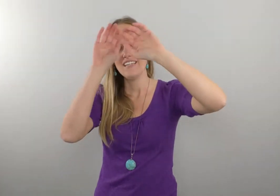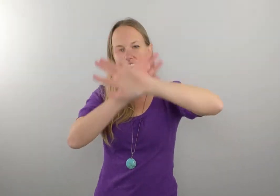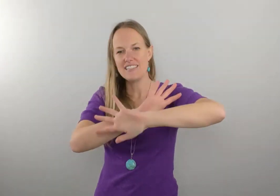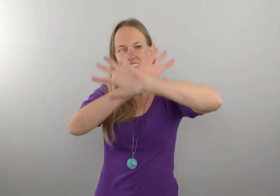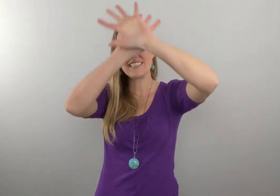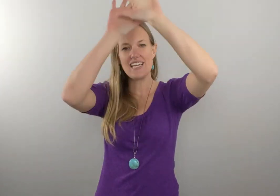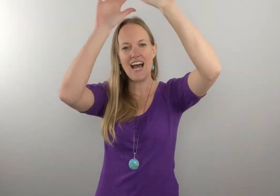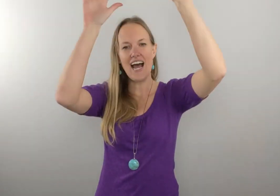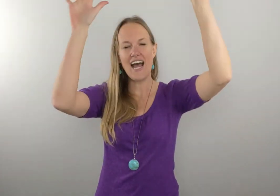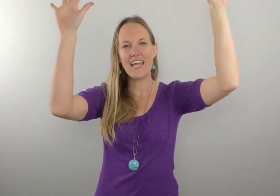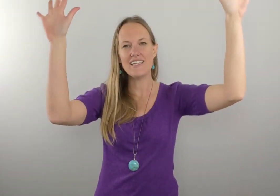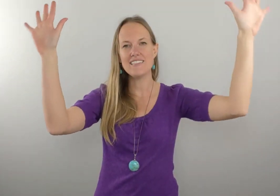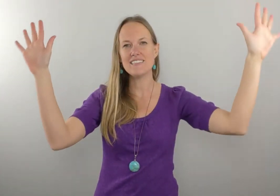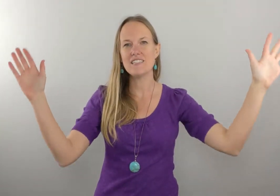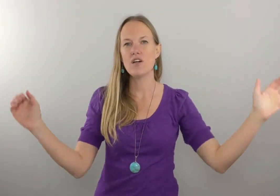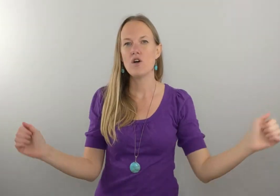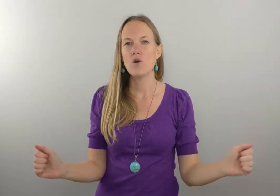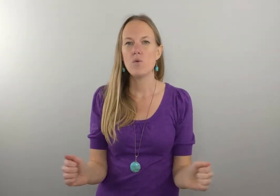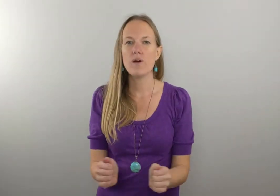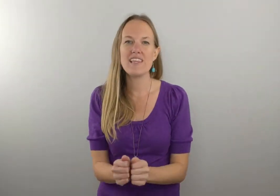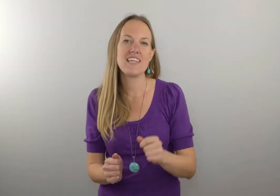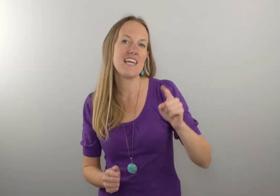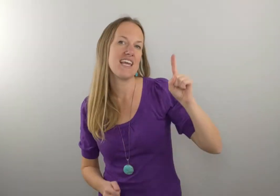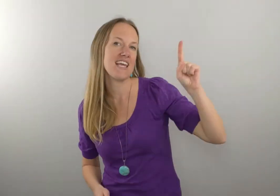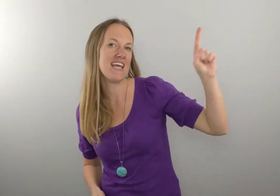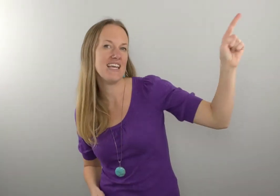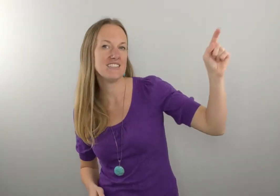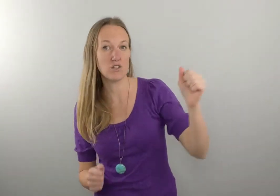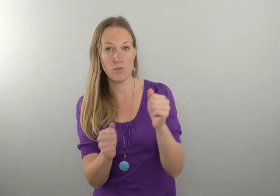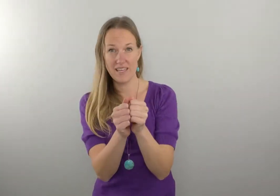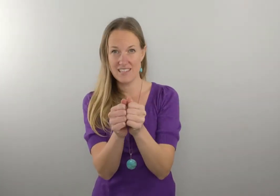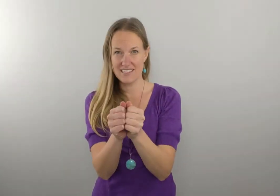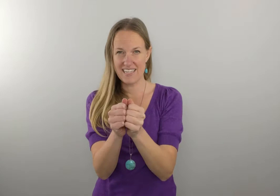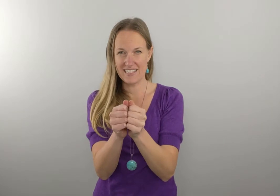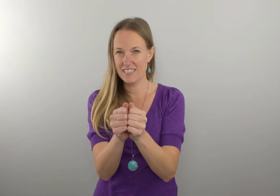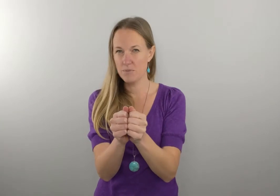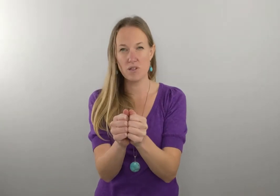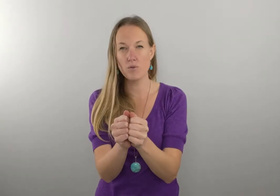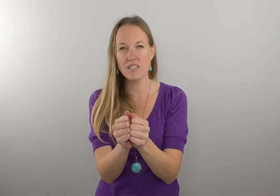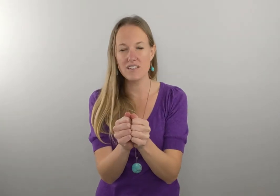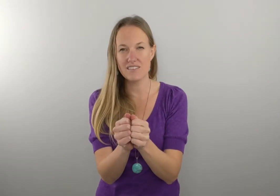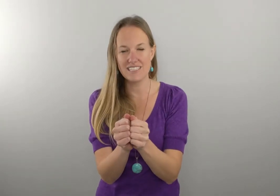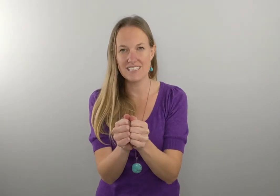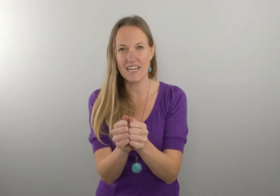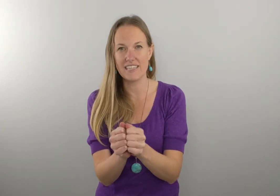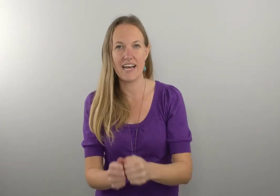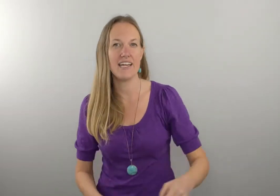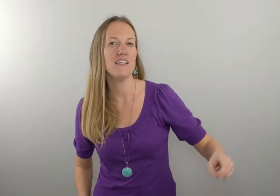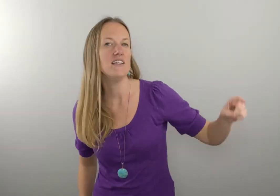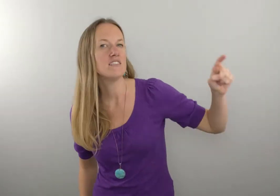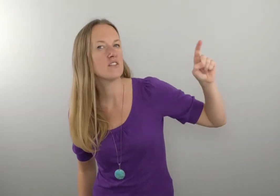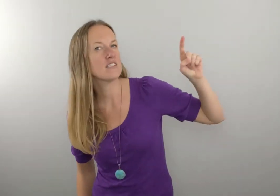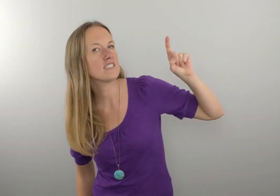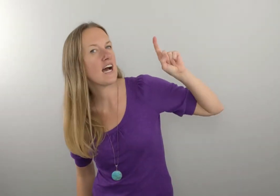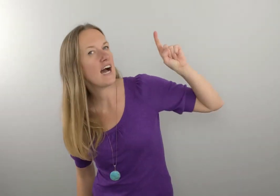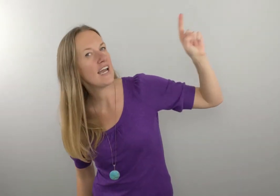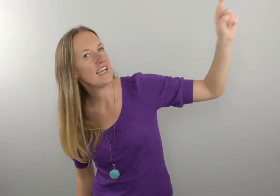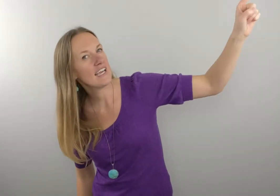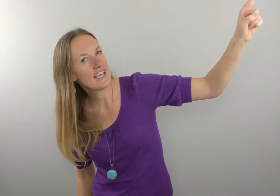The skies with his, so with is like this, but you really don't need to sign that. So the sky,